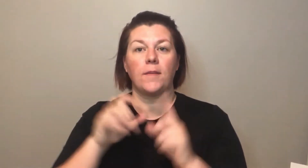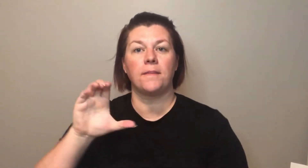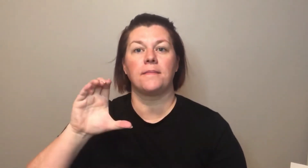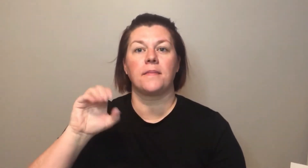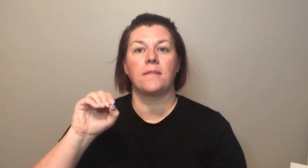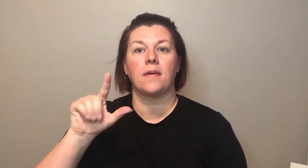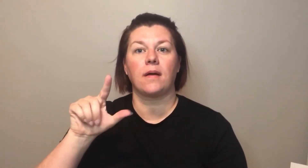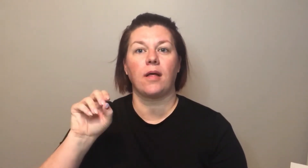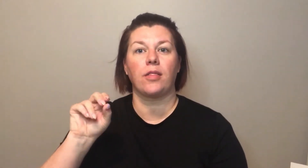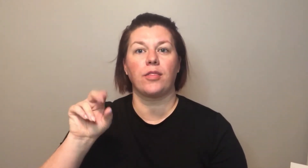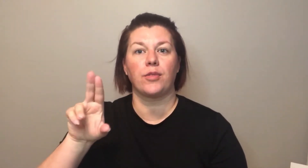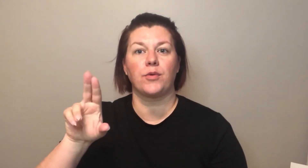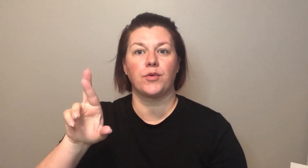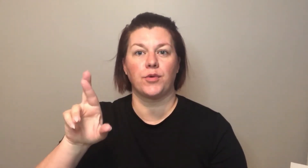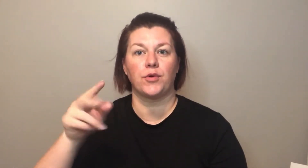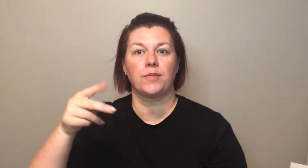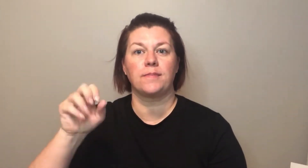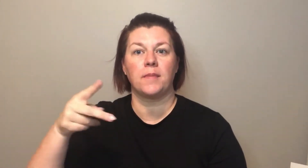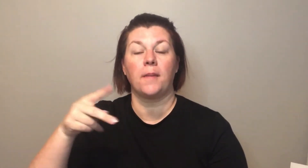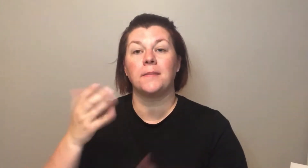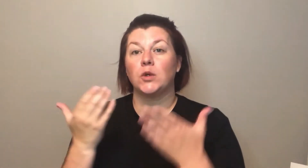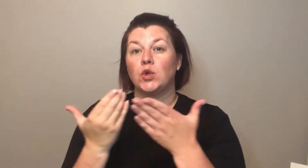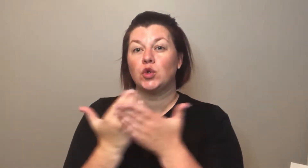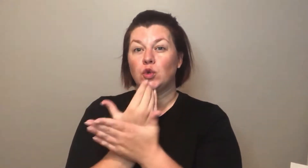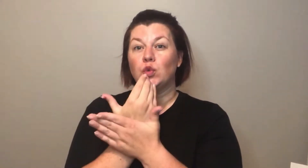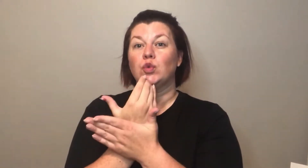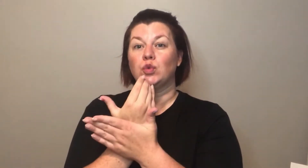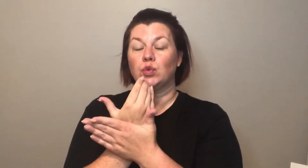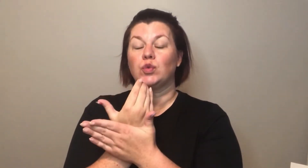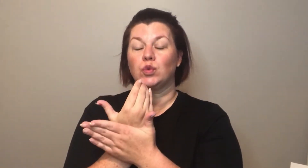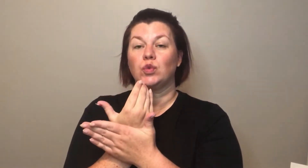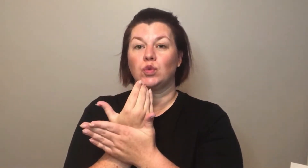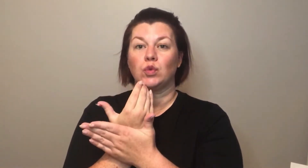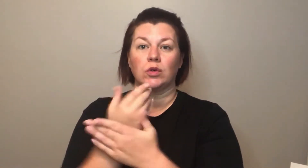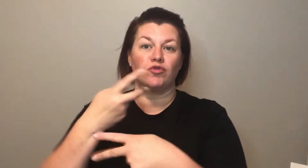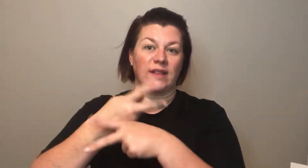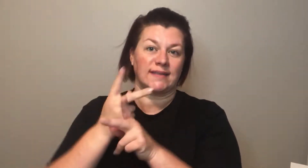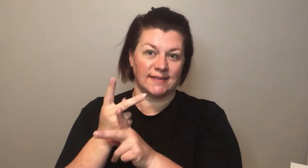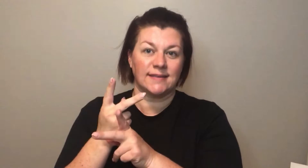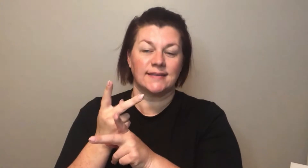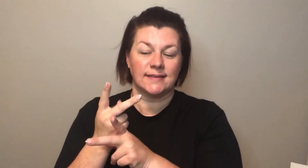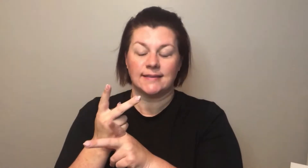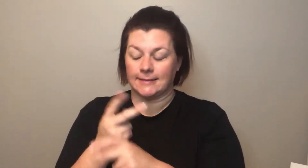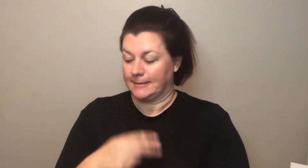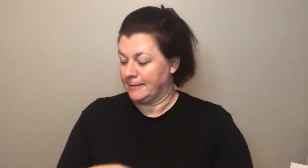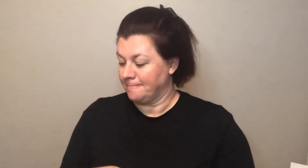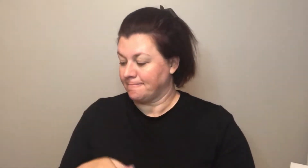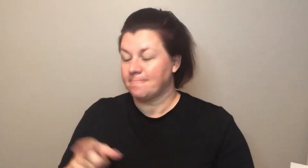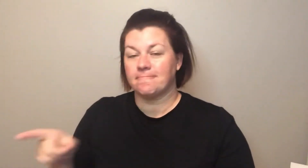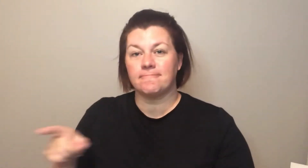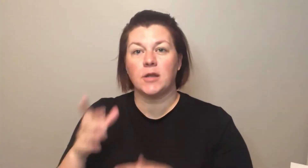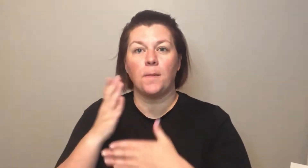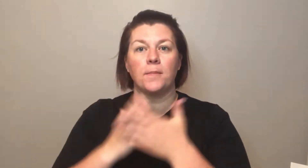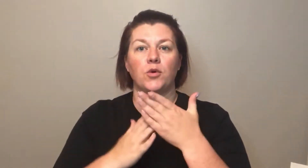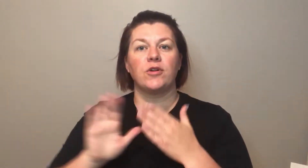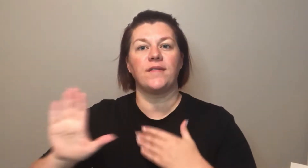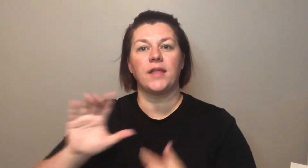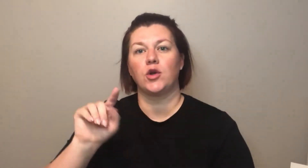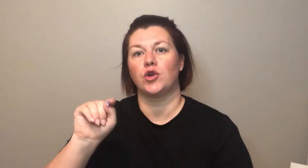impression of the new Colourpop palette that they released. Now it's